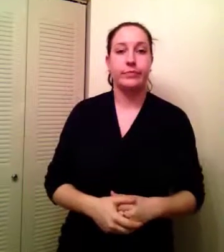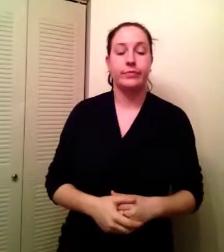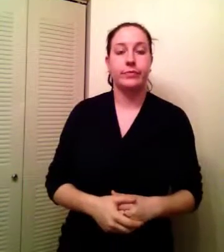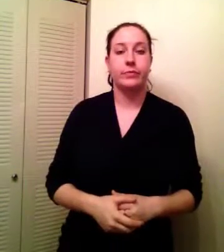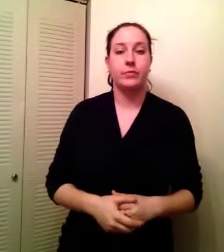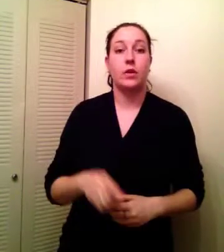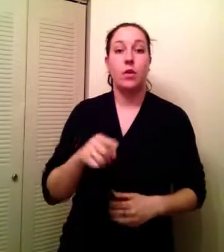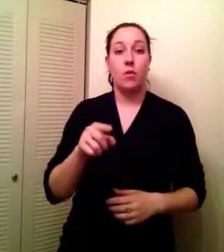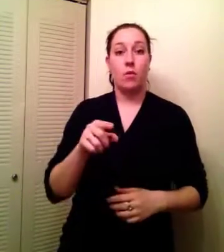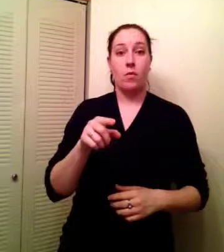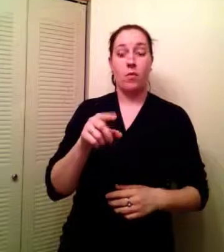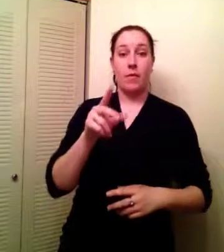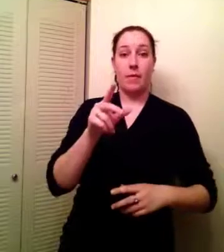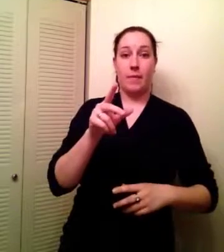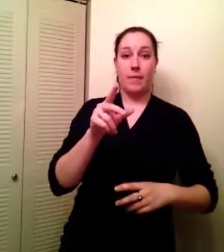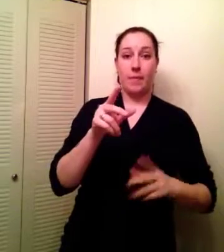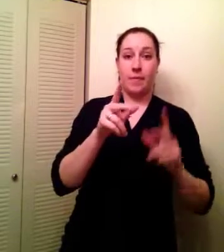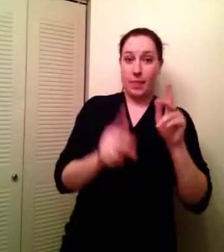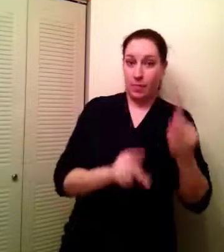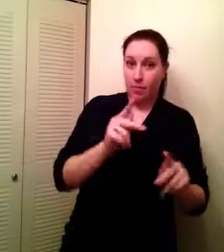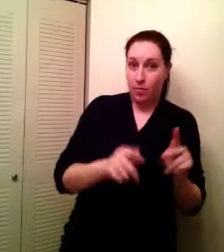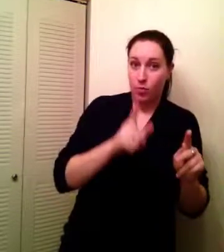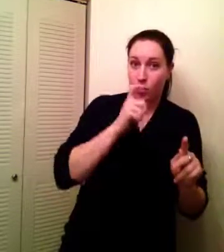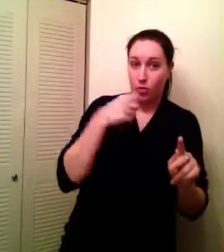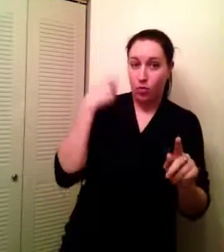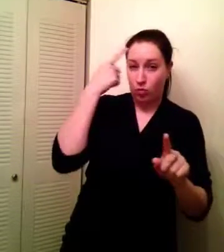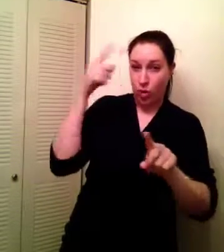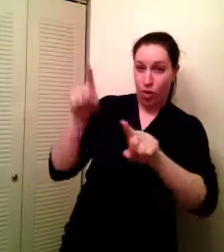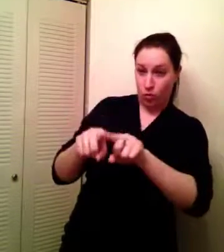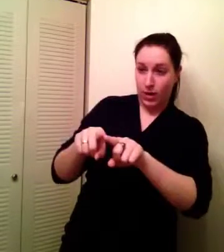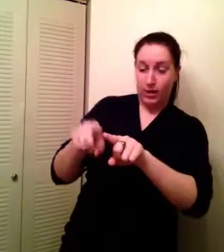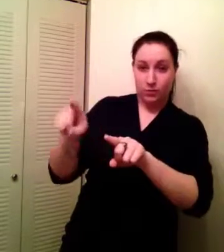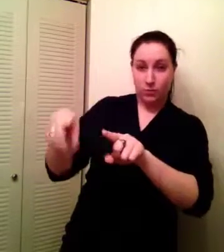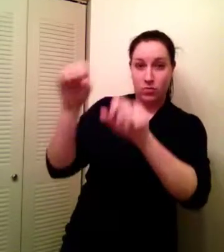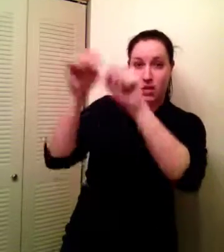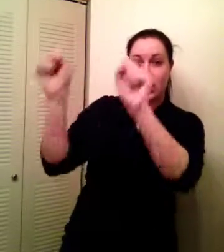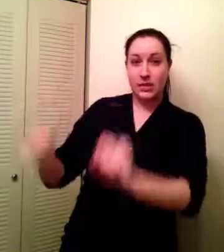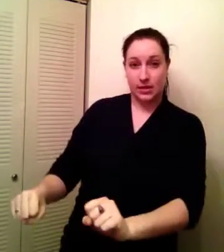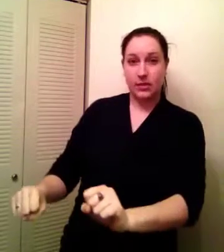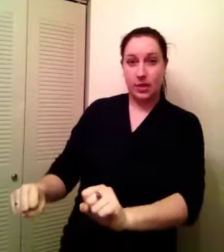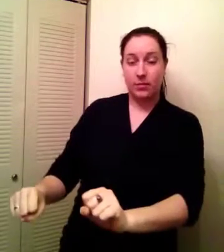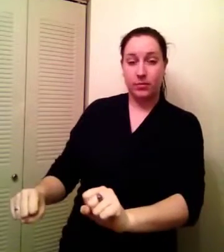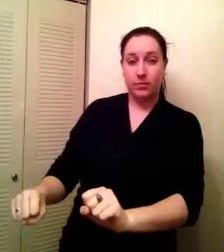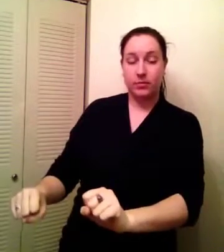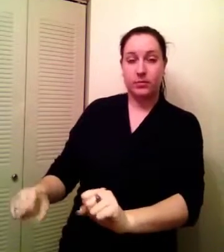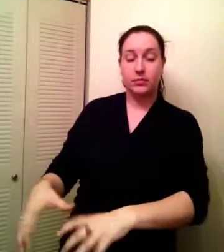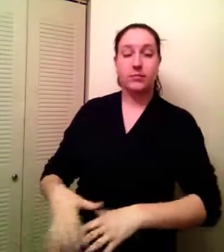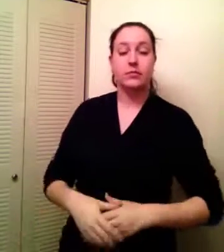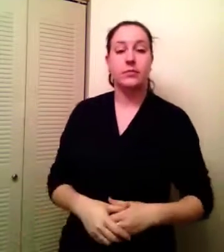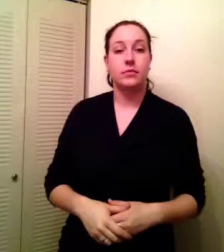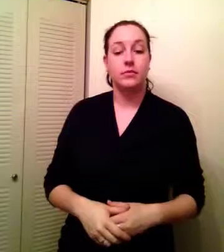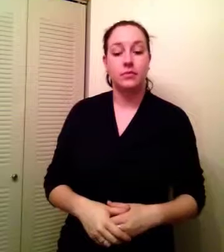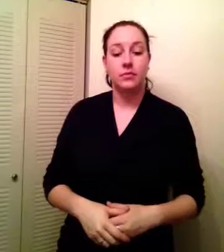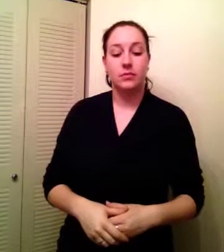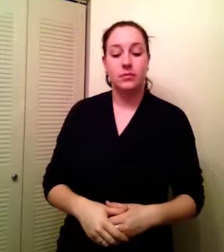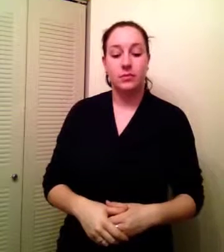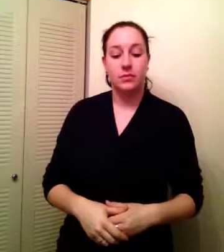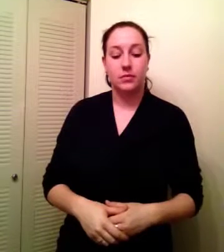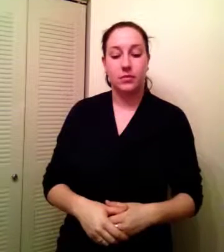where actually you can start to agree or disagree. You can have very strong opinions. A lot of people do, one way or the other, whether or not the justice system